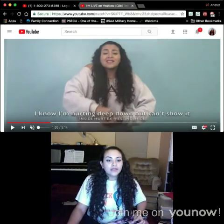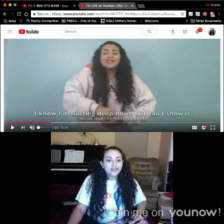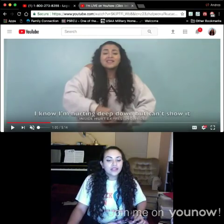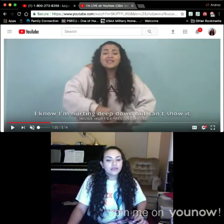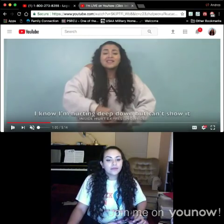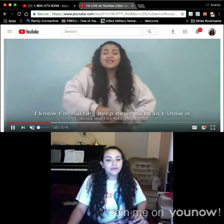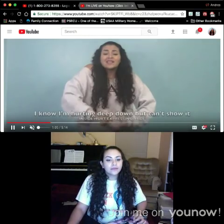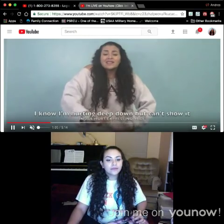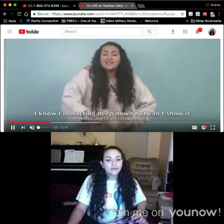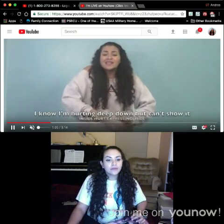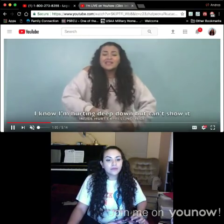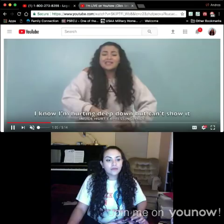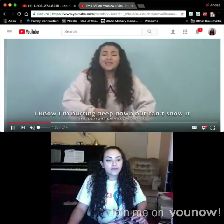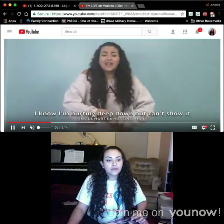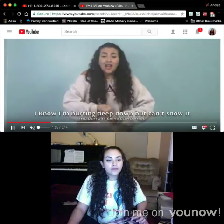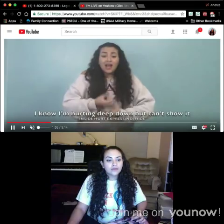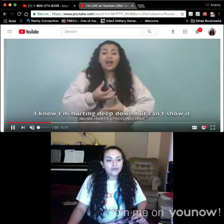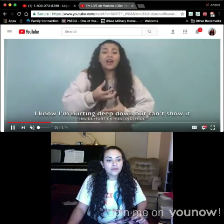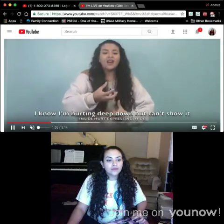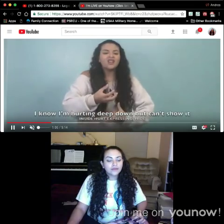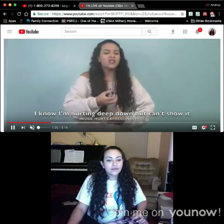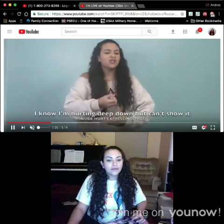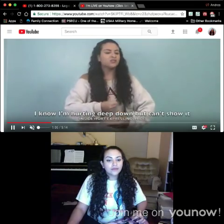Let's go to the next one.